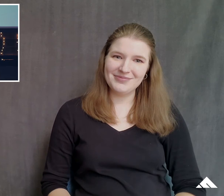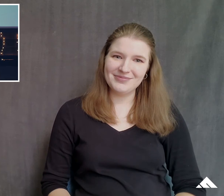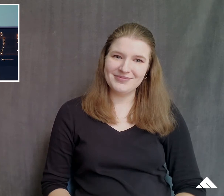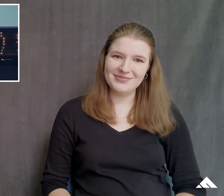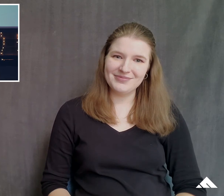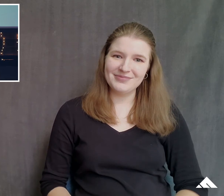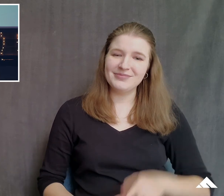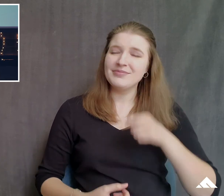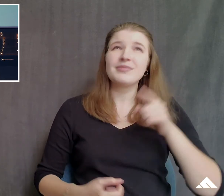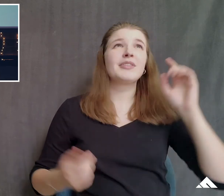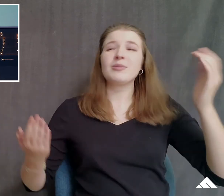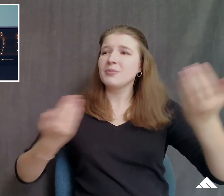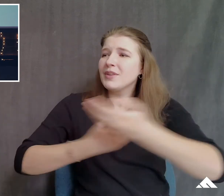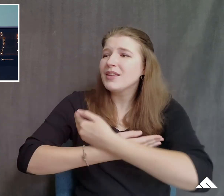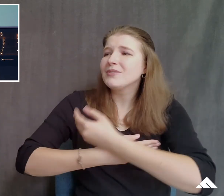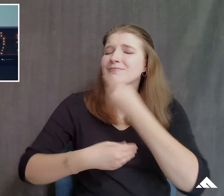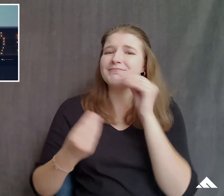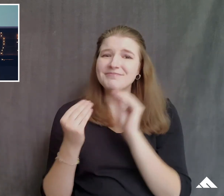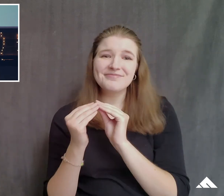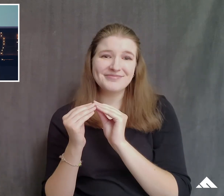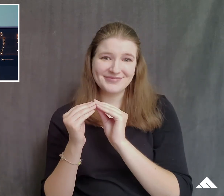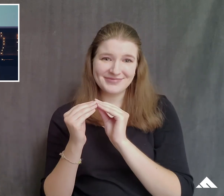And He hugs us, and He kisses us,